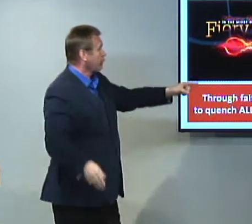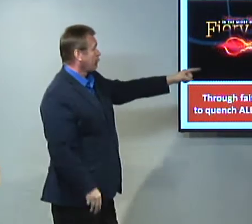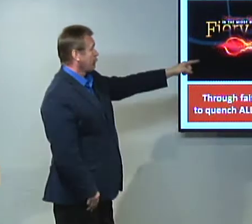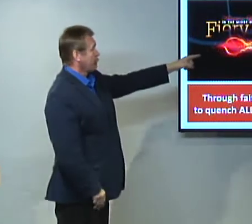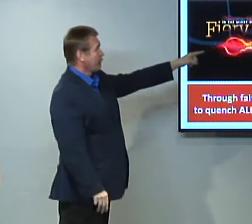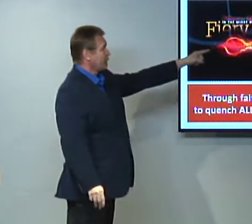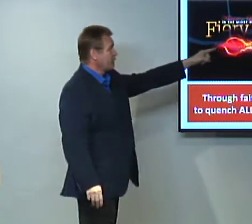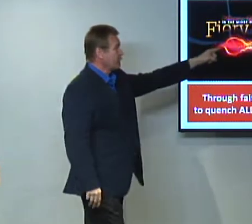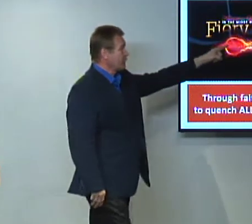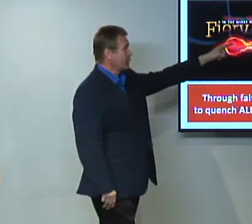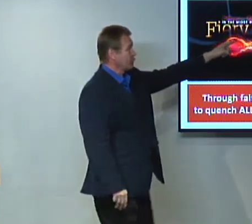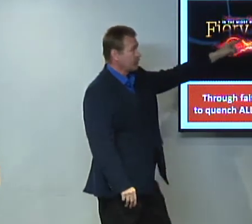us look at these here.